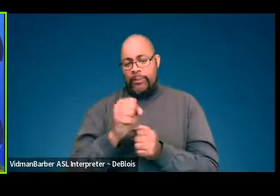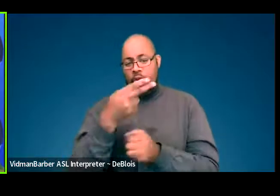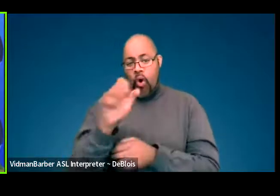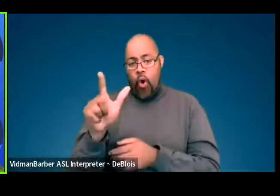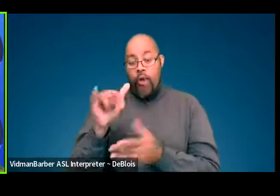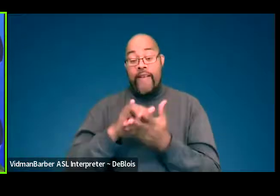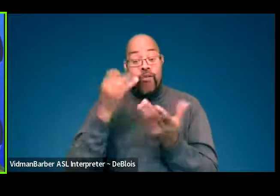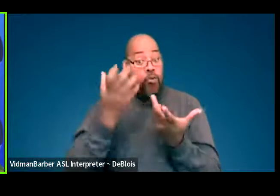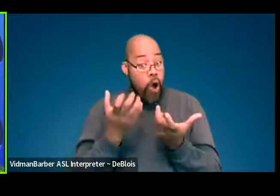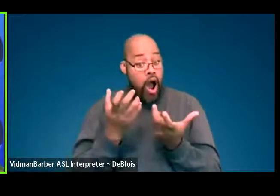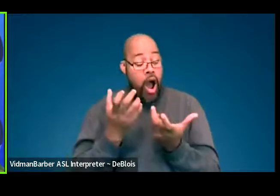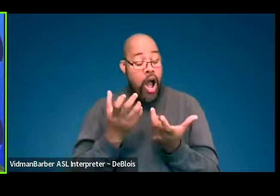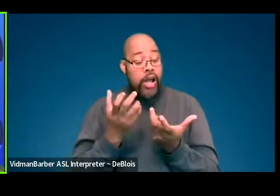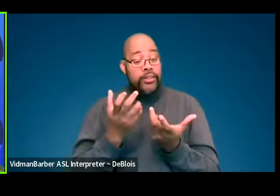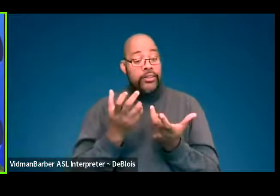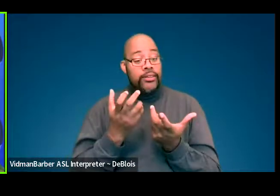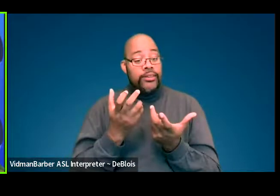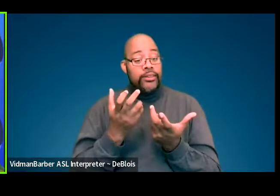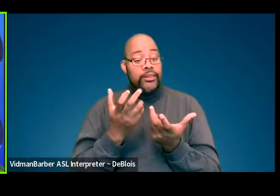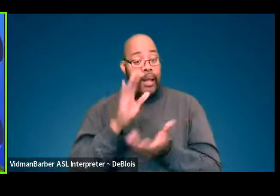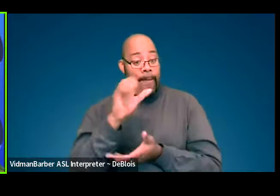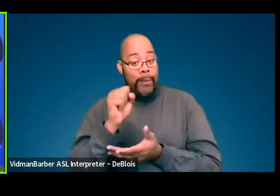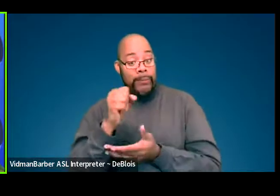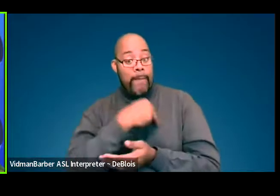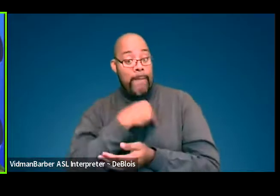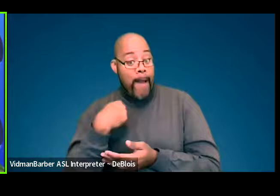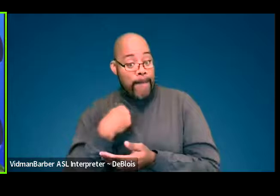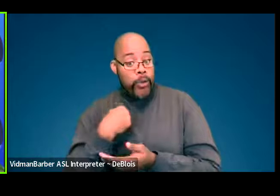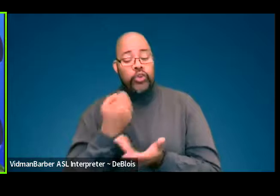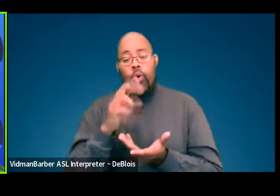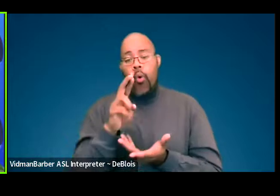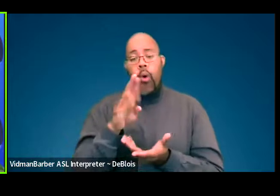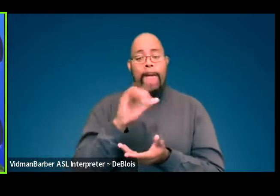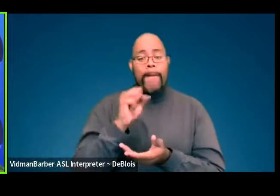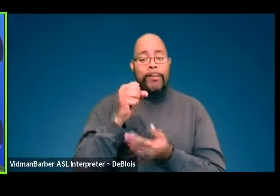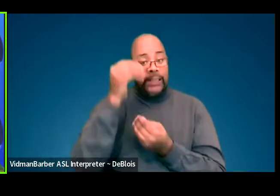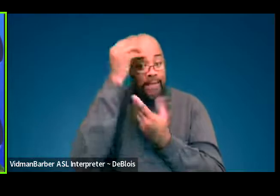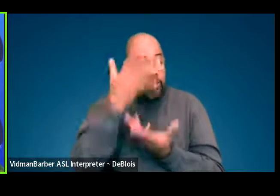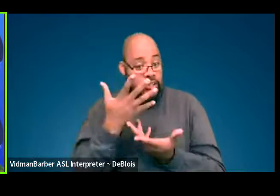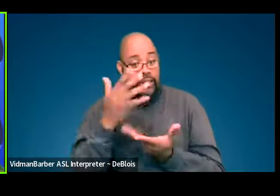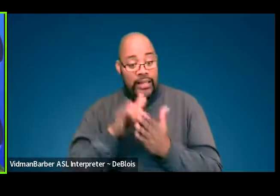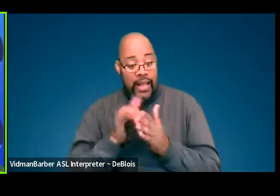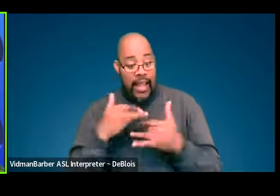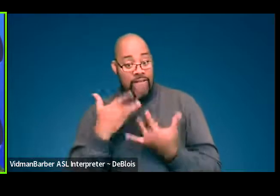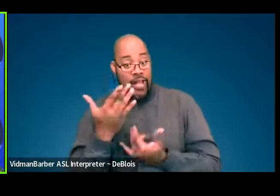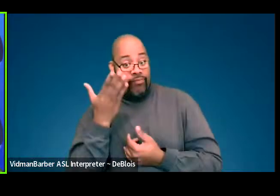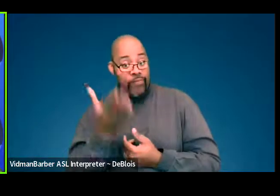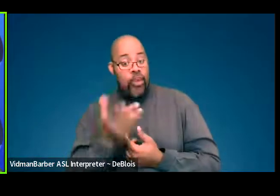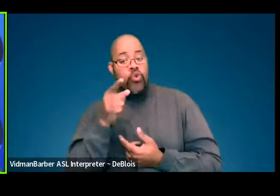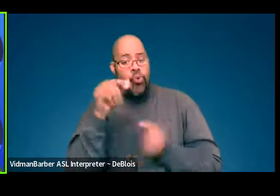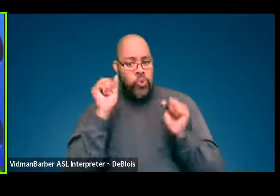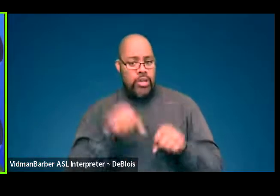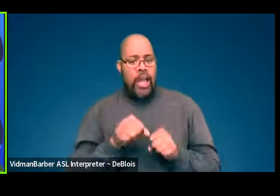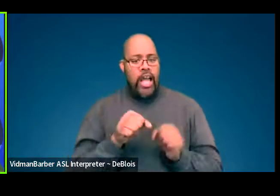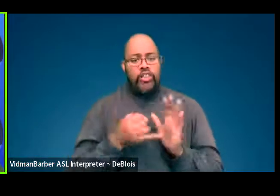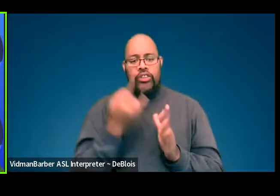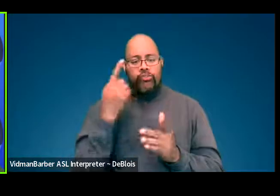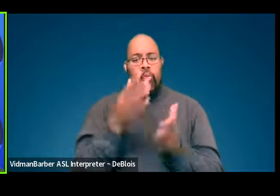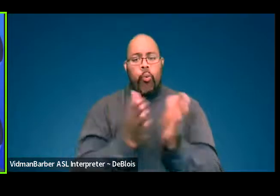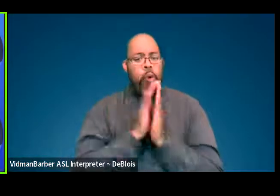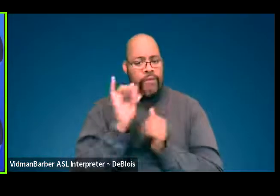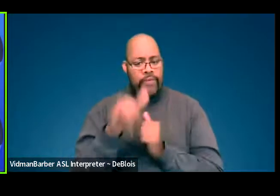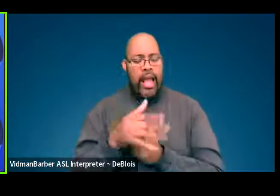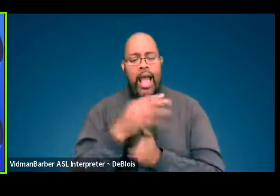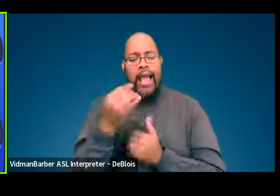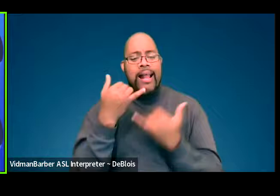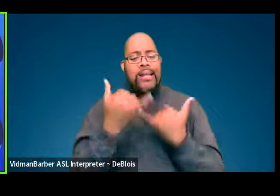that if you wanted like BIMS members or like BIMS information at an event, that you can just request that.